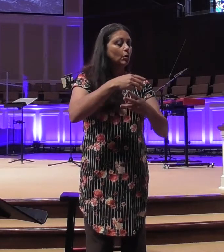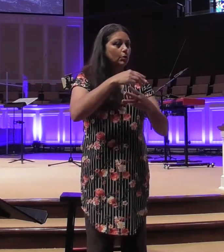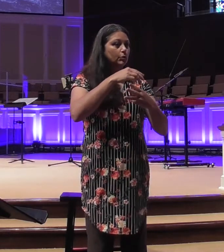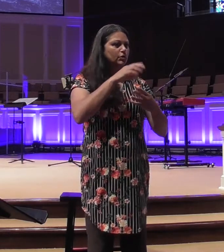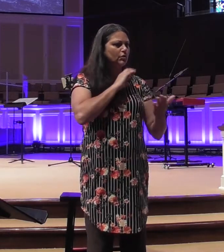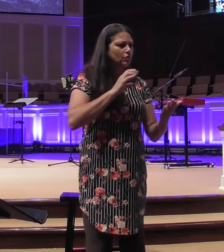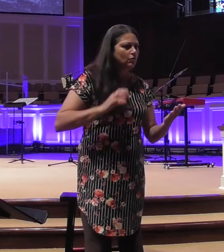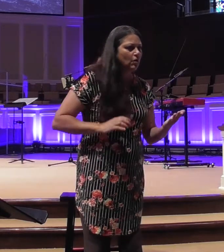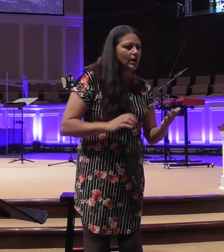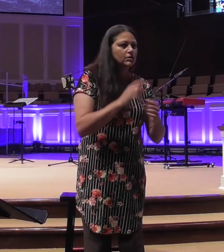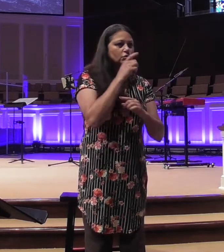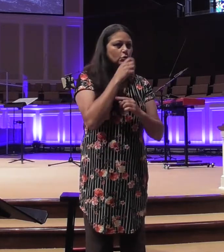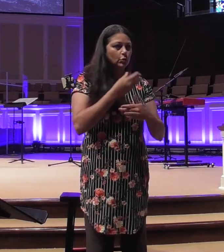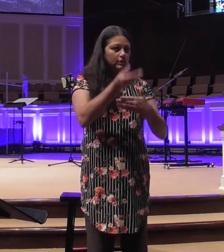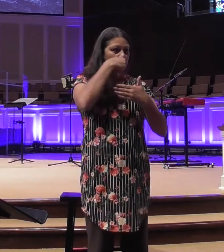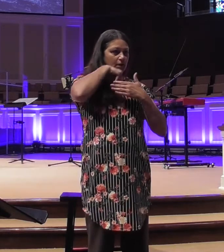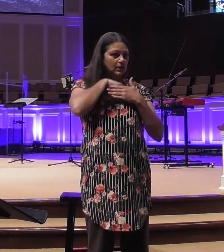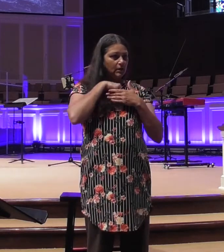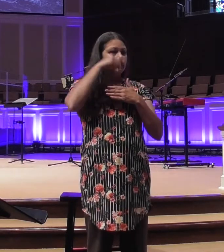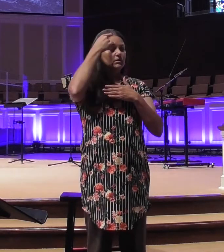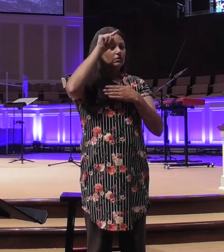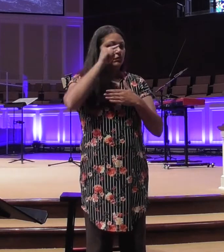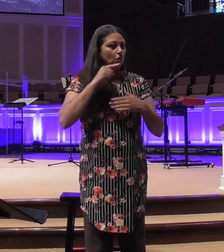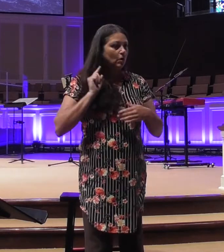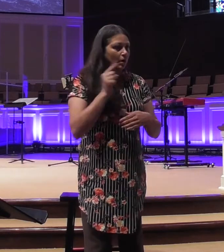and through us for the world.